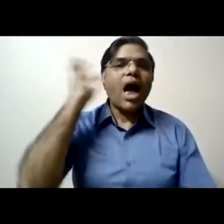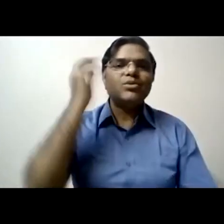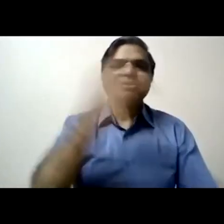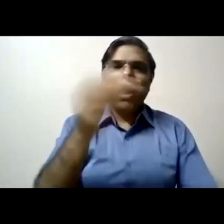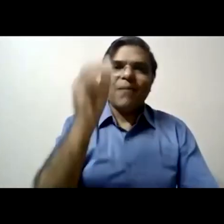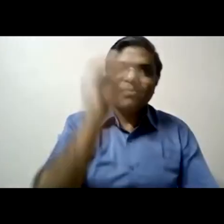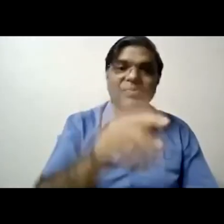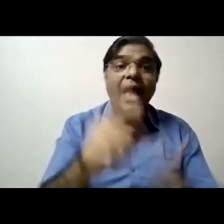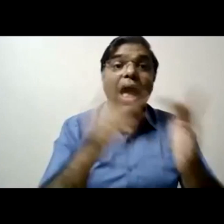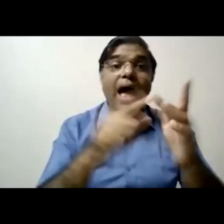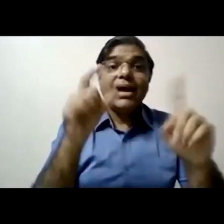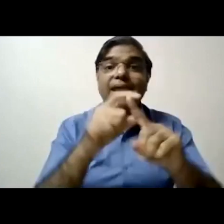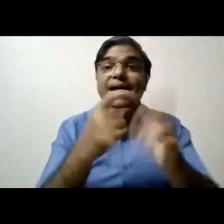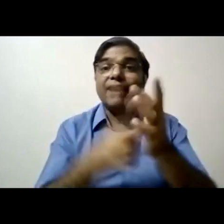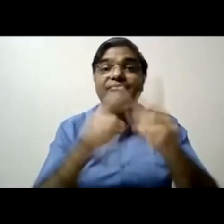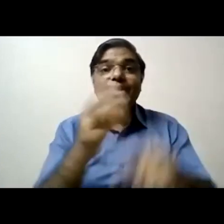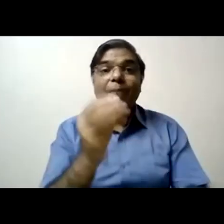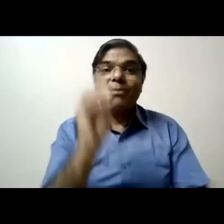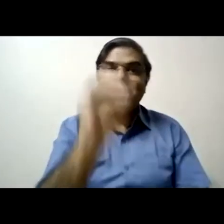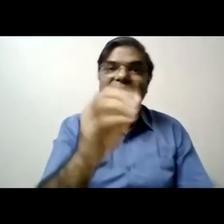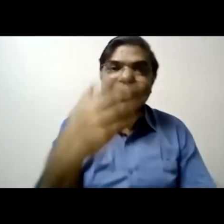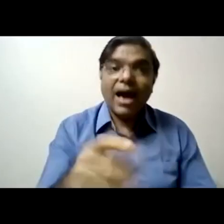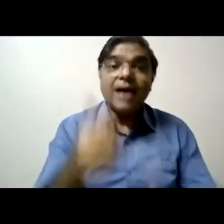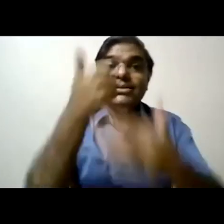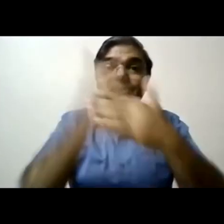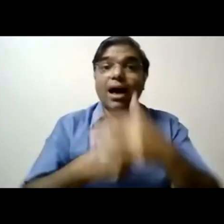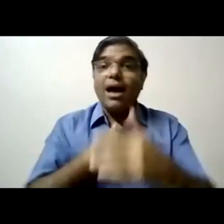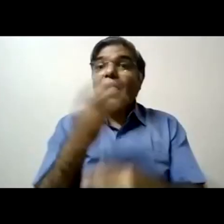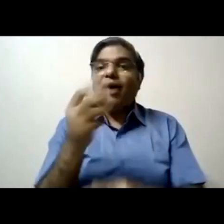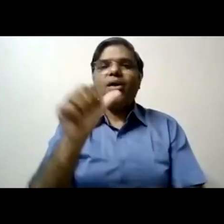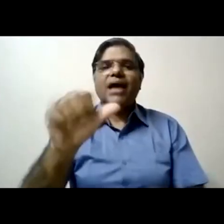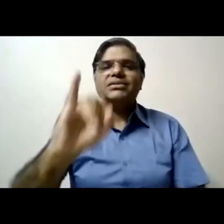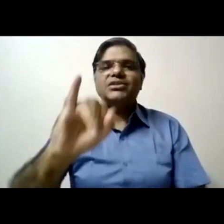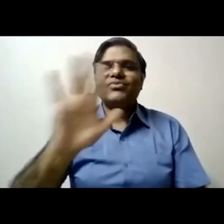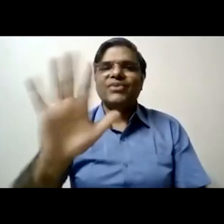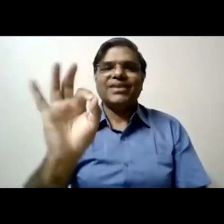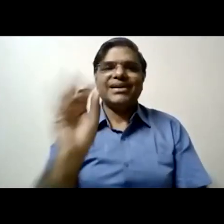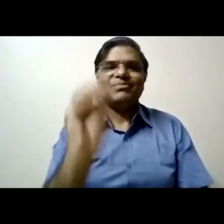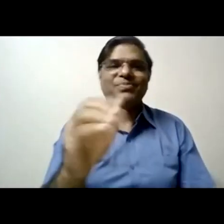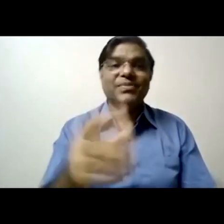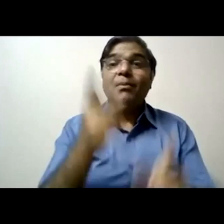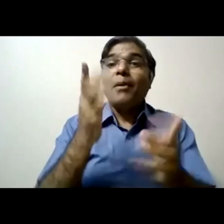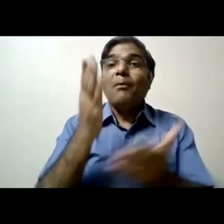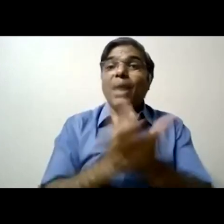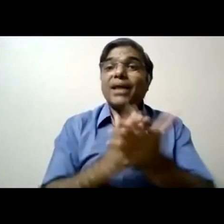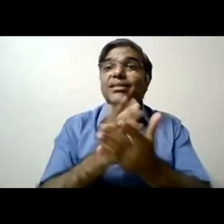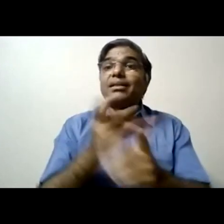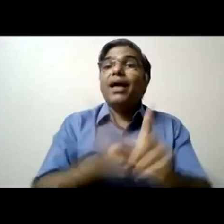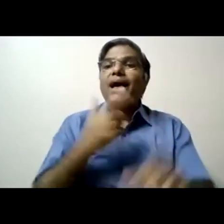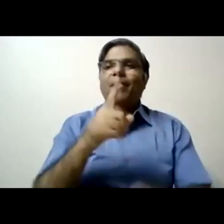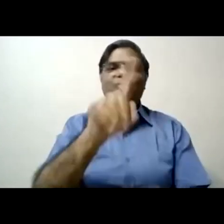So when you will click on it, then you can see that name and Aadhaar number and contact number has been mentioned.